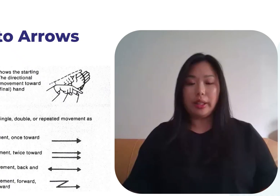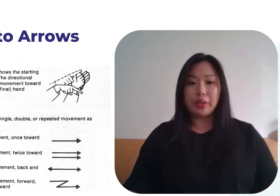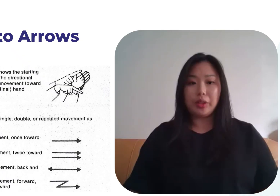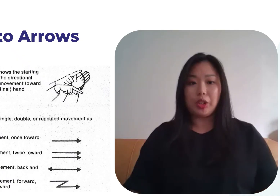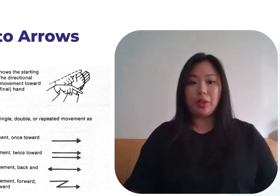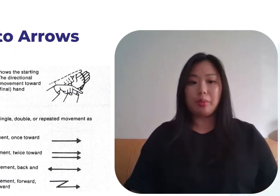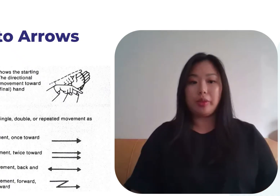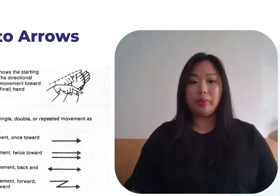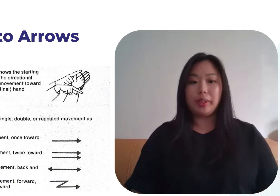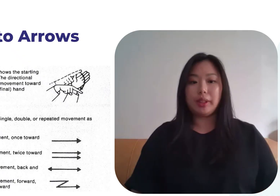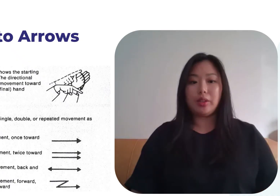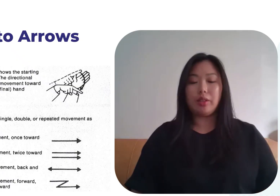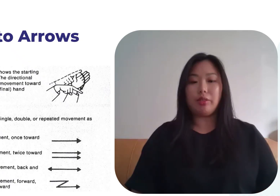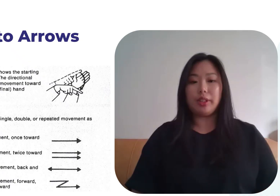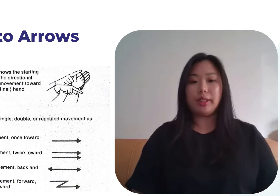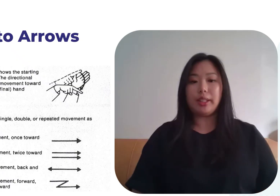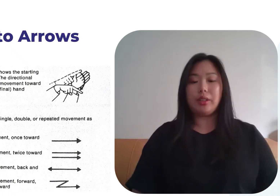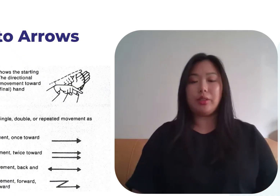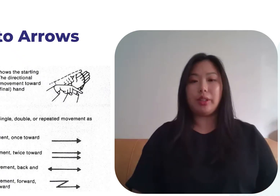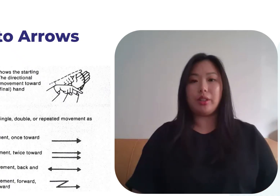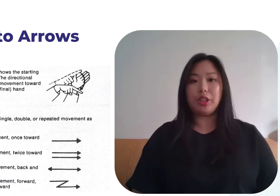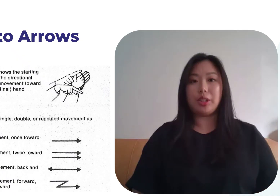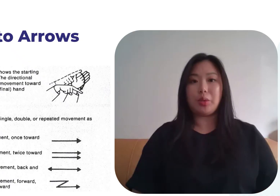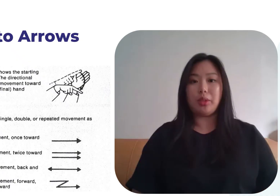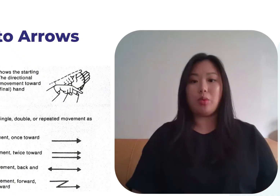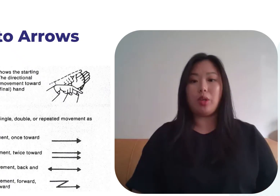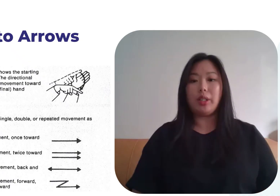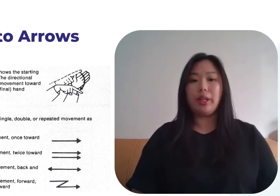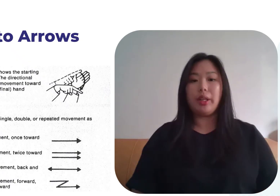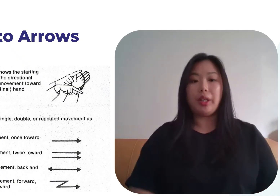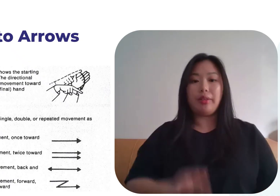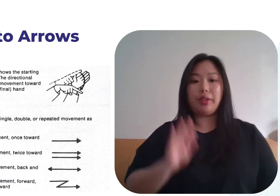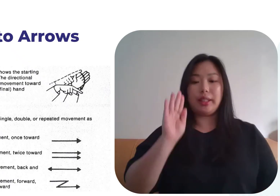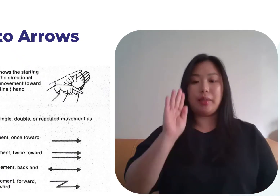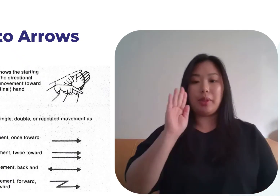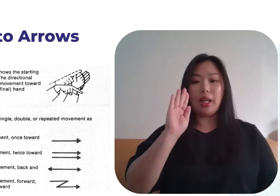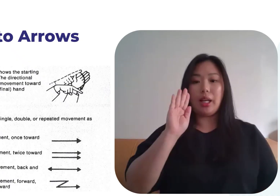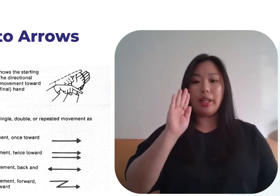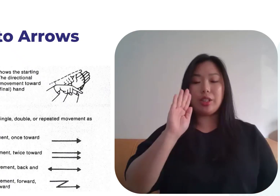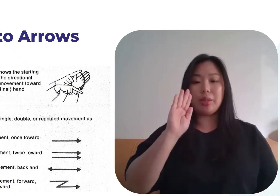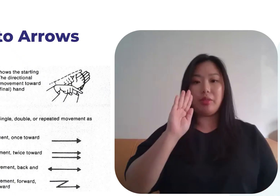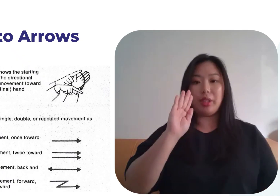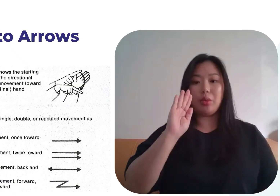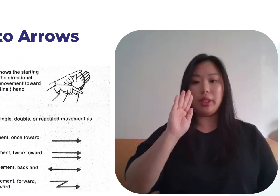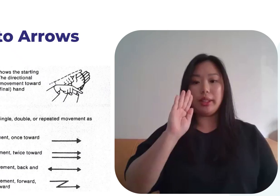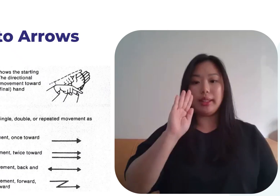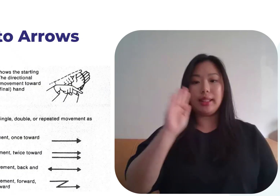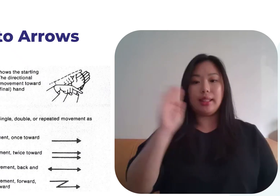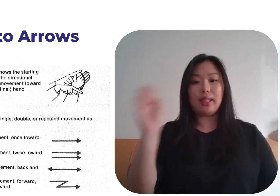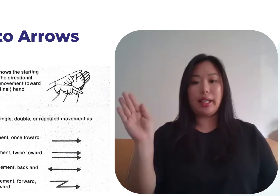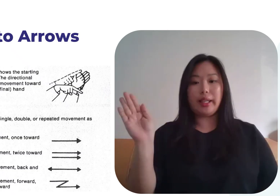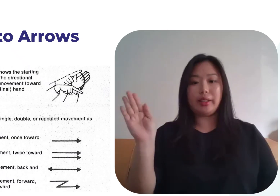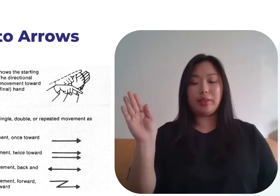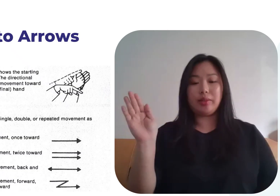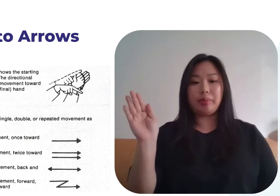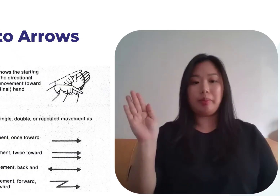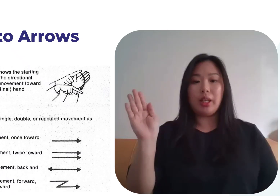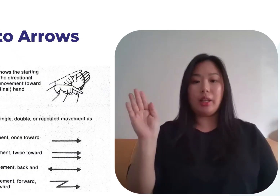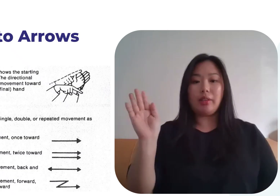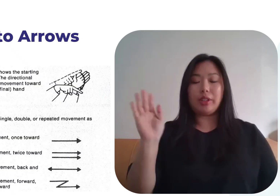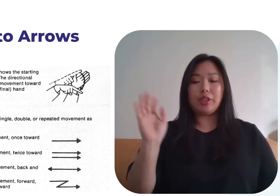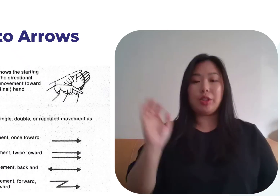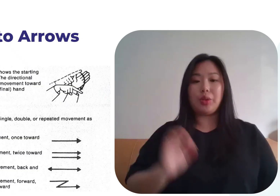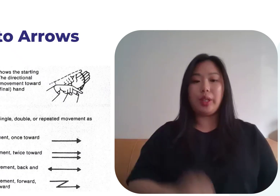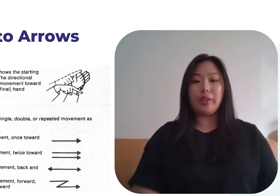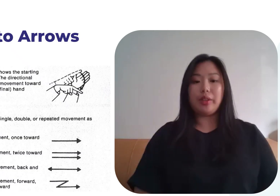The arrows show the movement, so the first arrow where there's just only one, for example high, you just move out once. High.